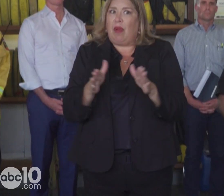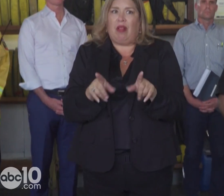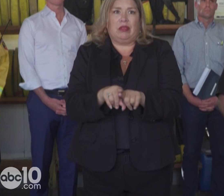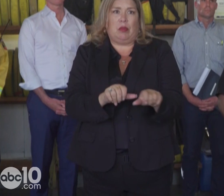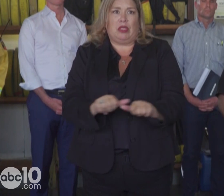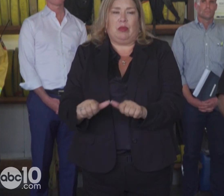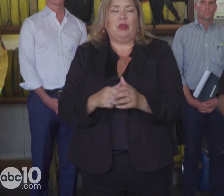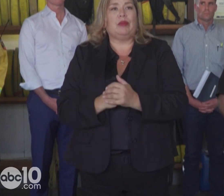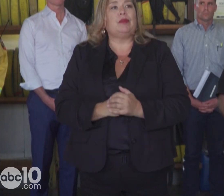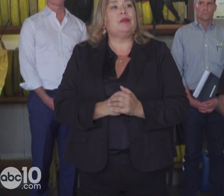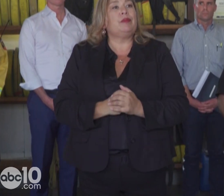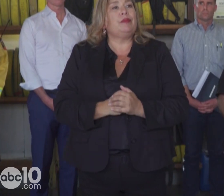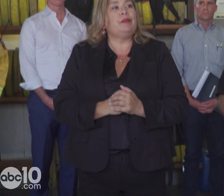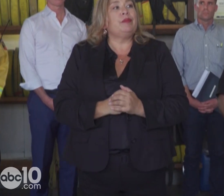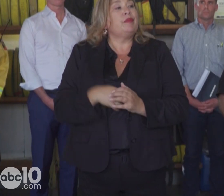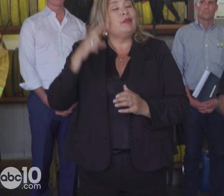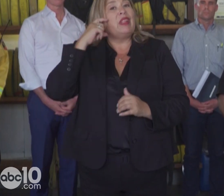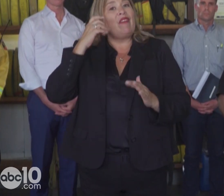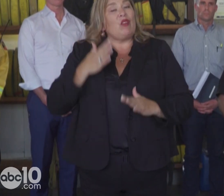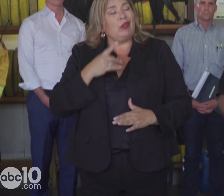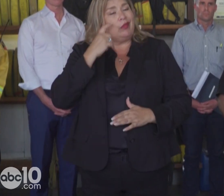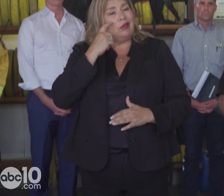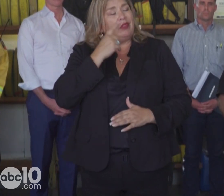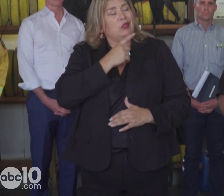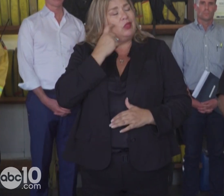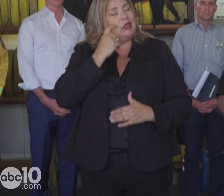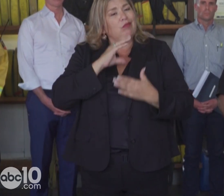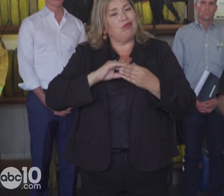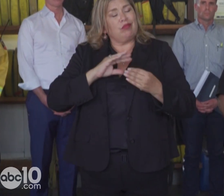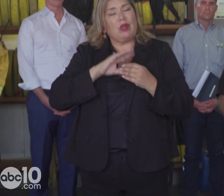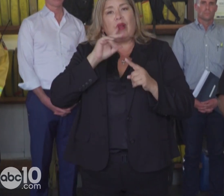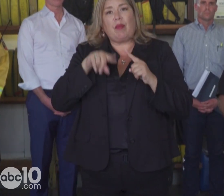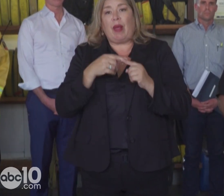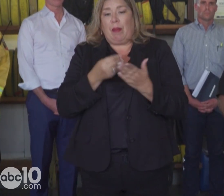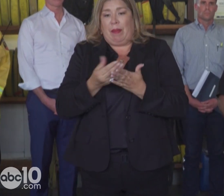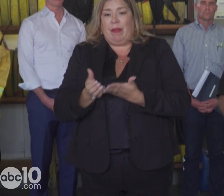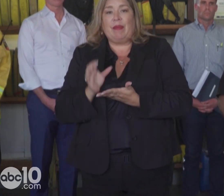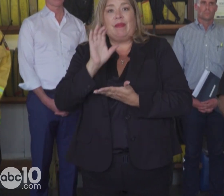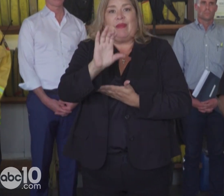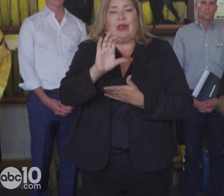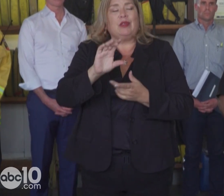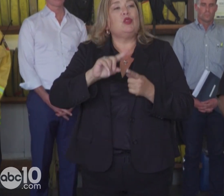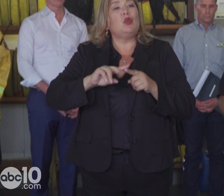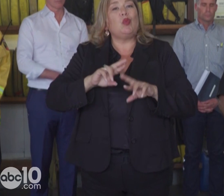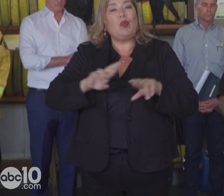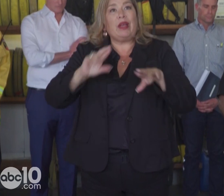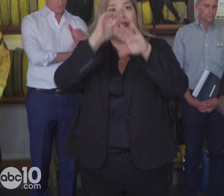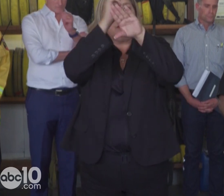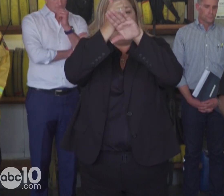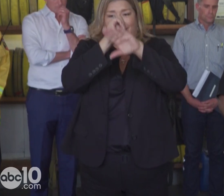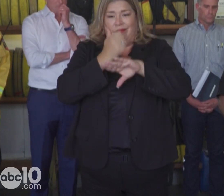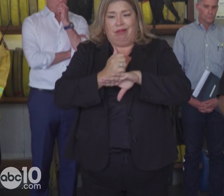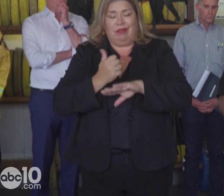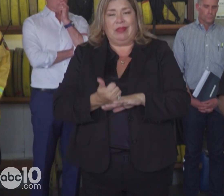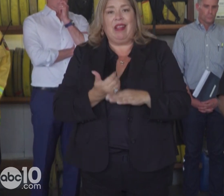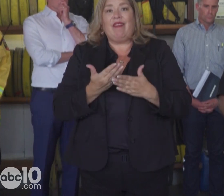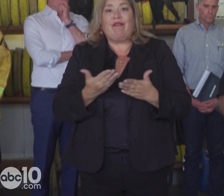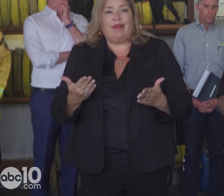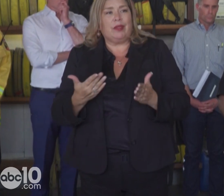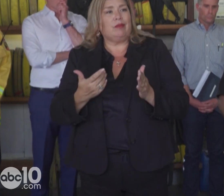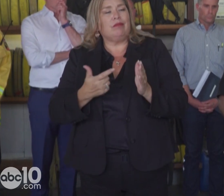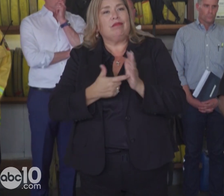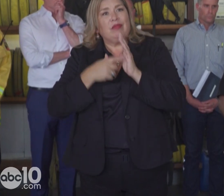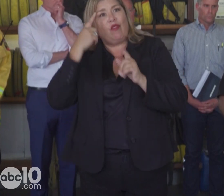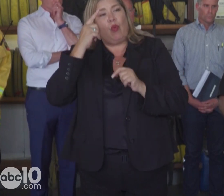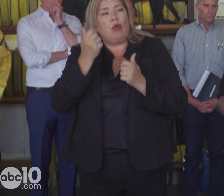mentioned, was a allotment of funds in a new program to pre-position fire assets that are from